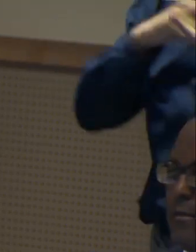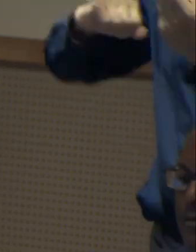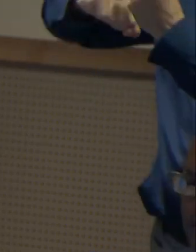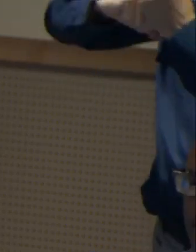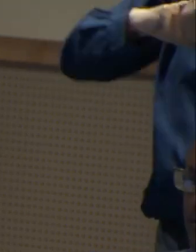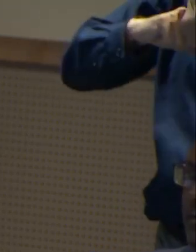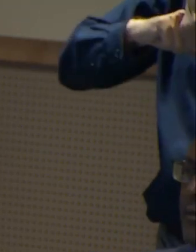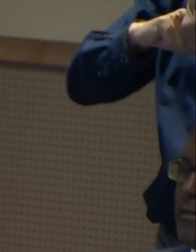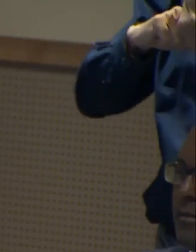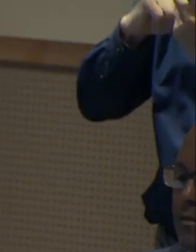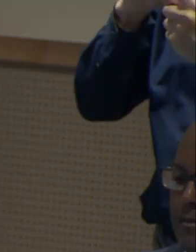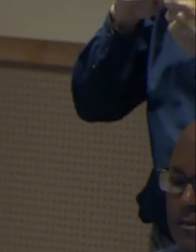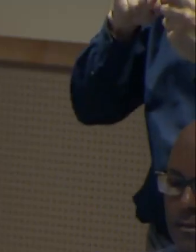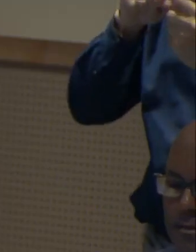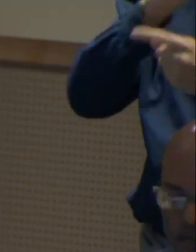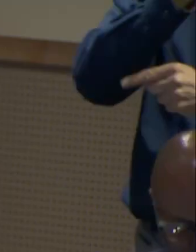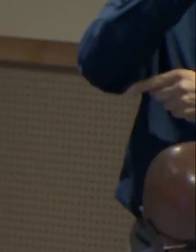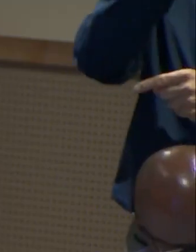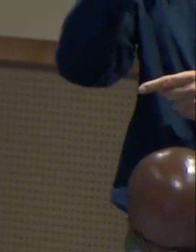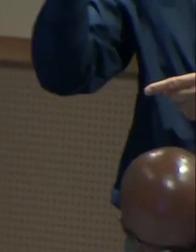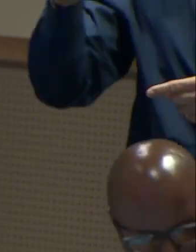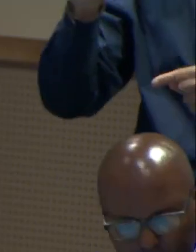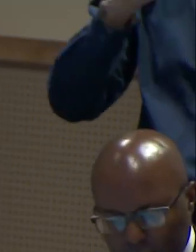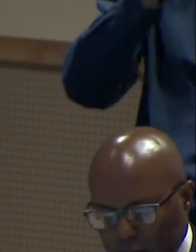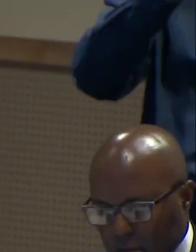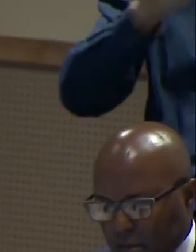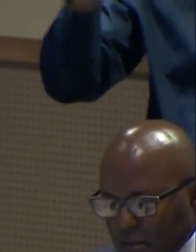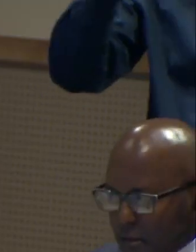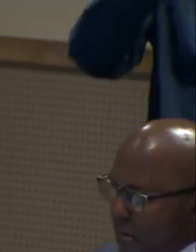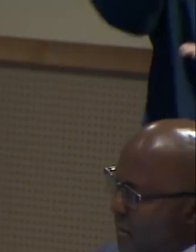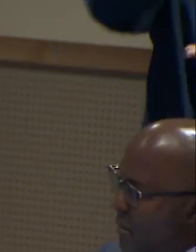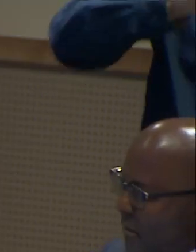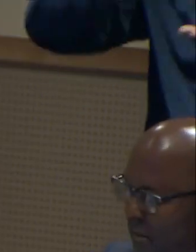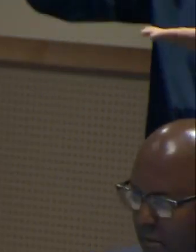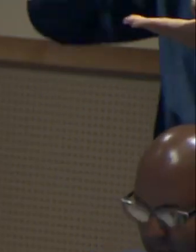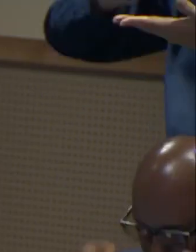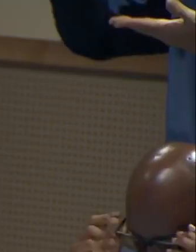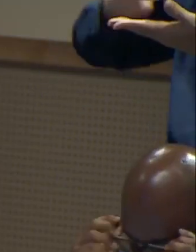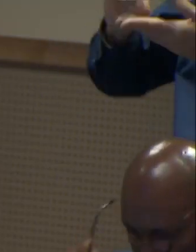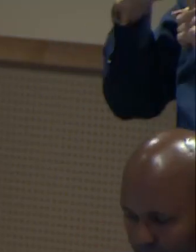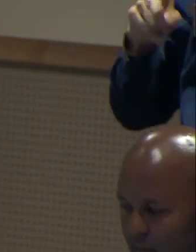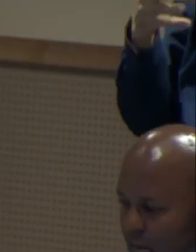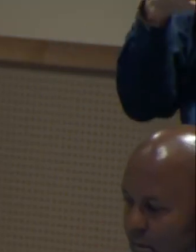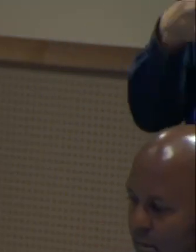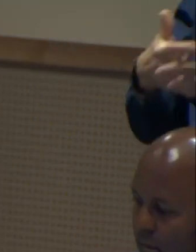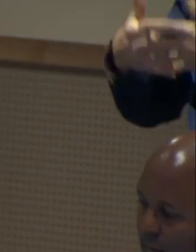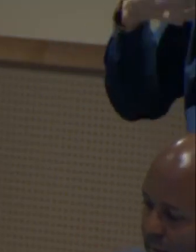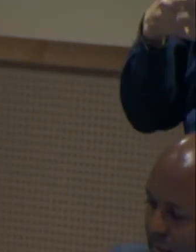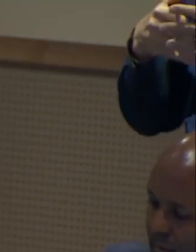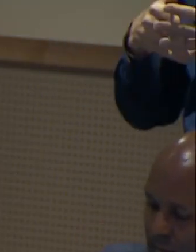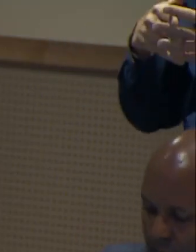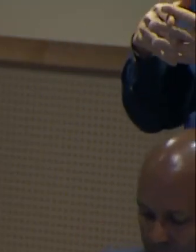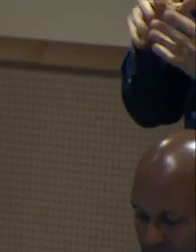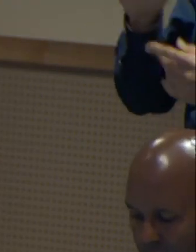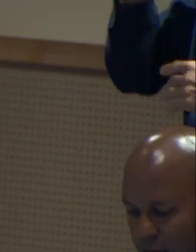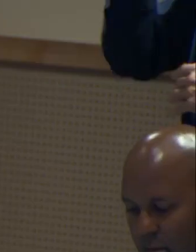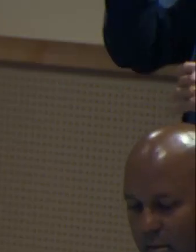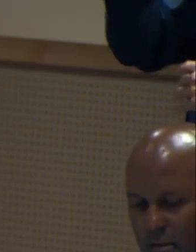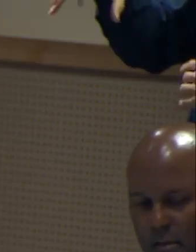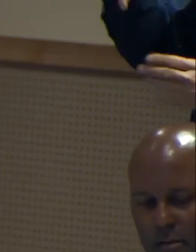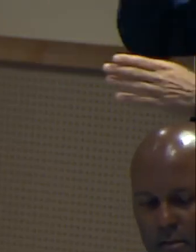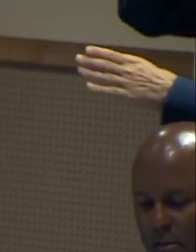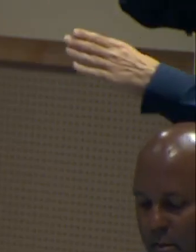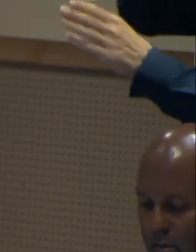the Autism Research Institute, United States, and a number of distinguished experts from around the world, as